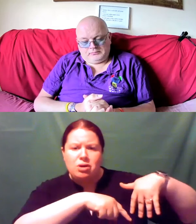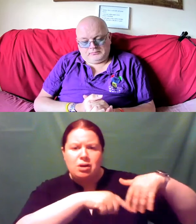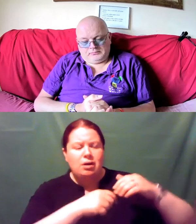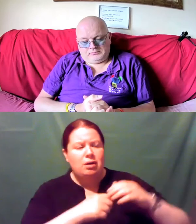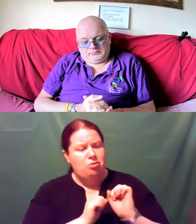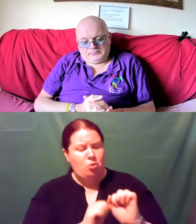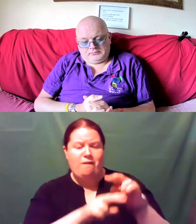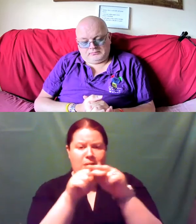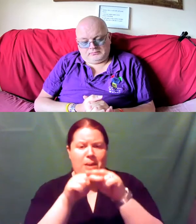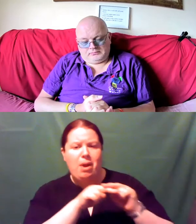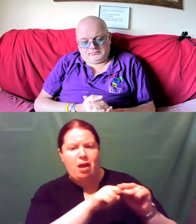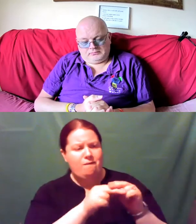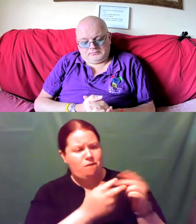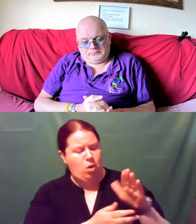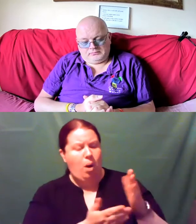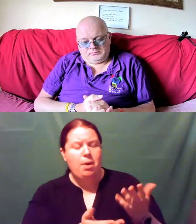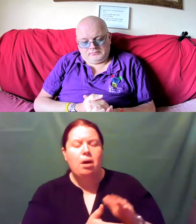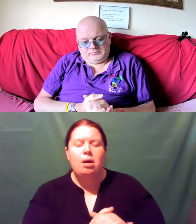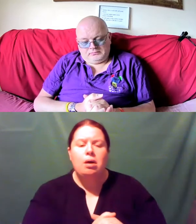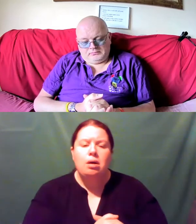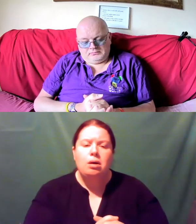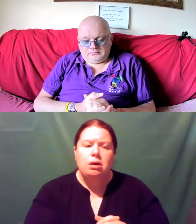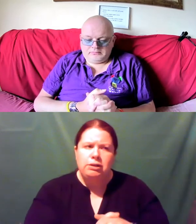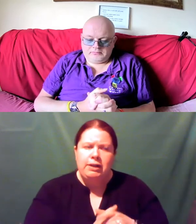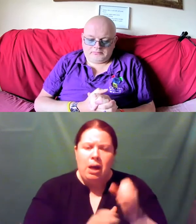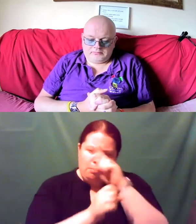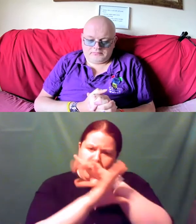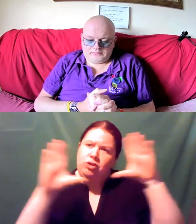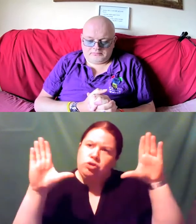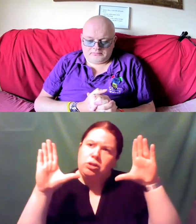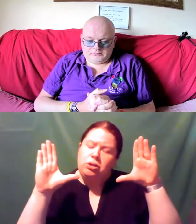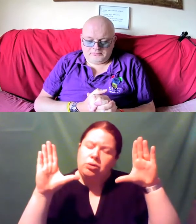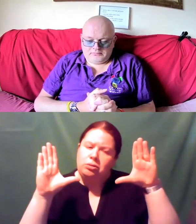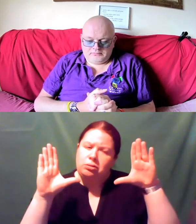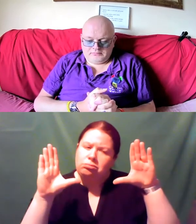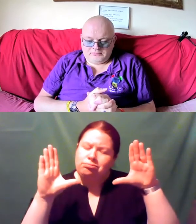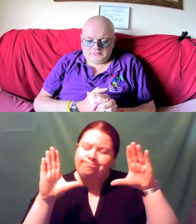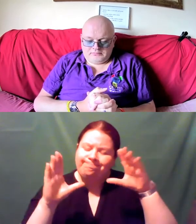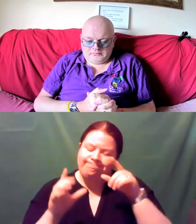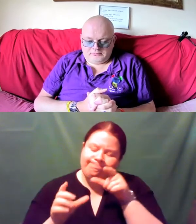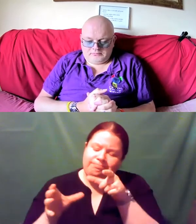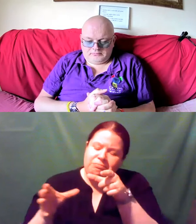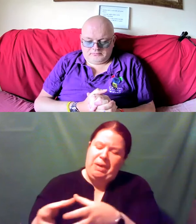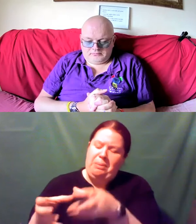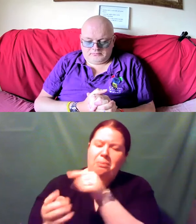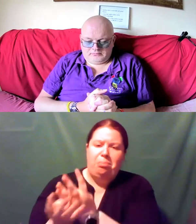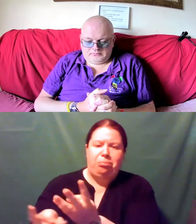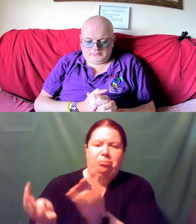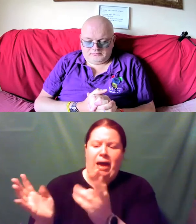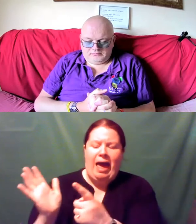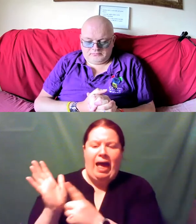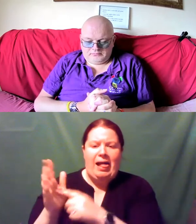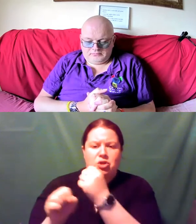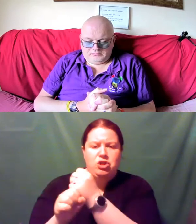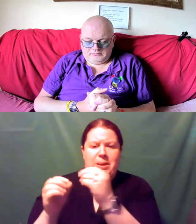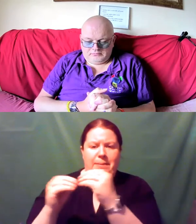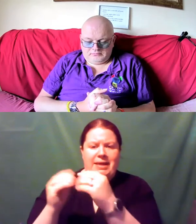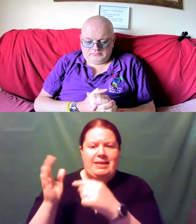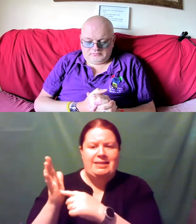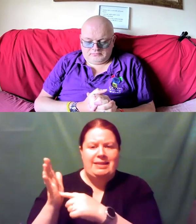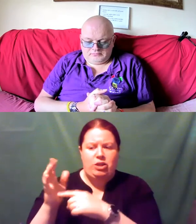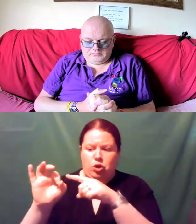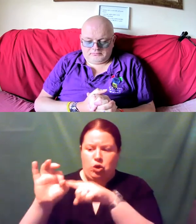came from, I can imagine there wasn't necessarily a positive attitude towards LGBTQIA plus people as you